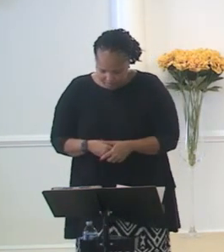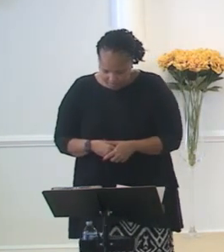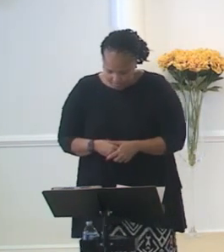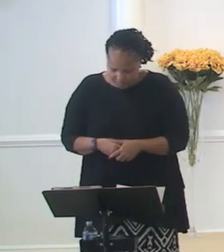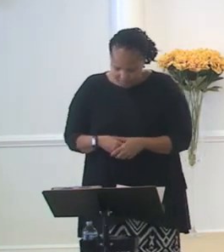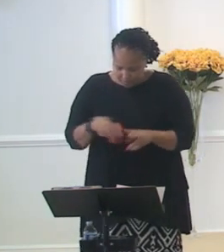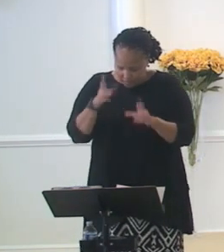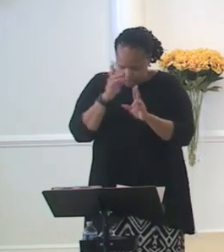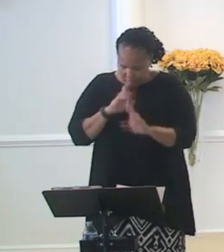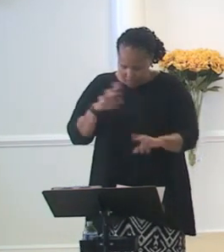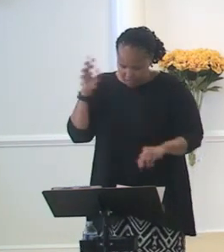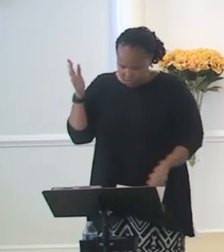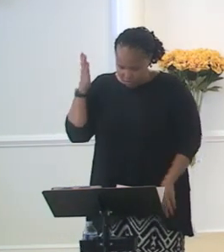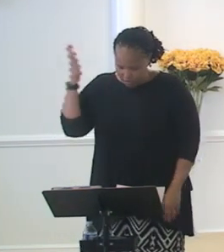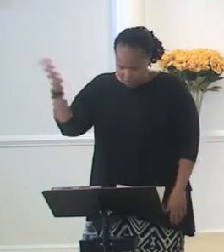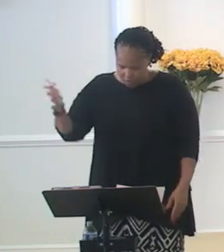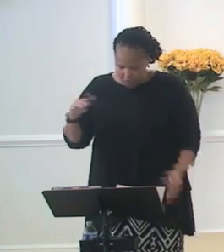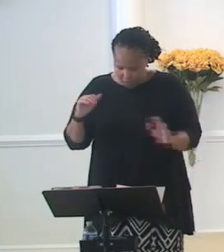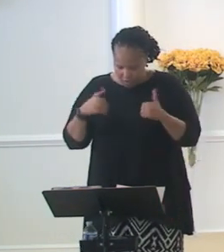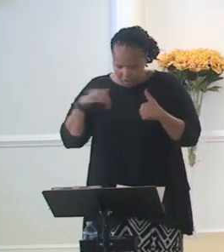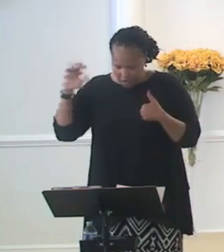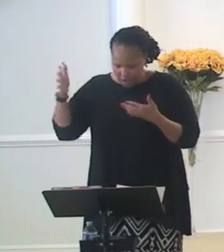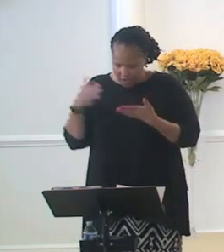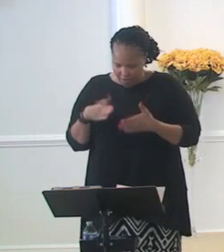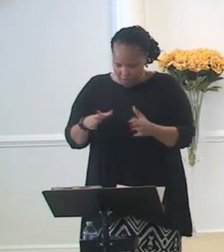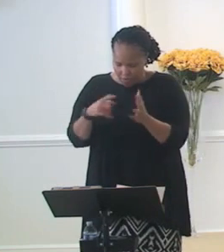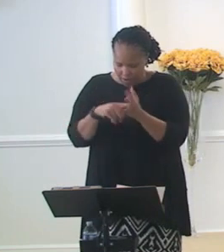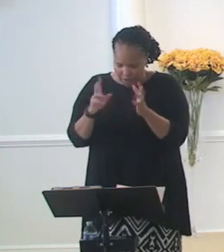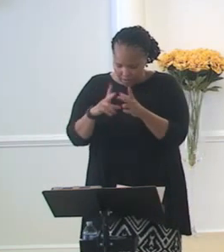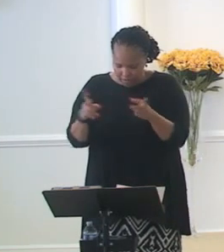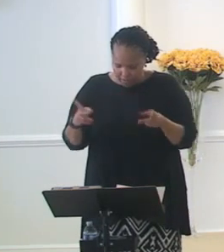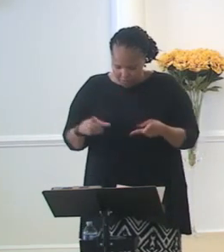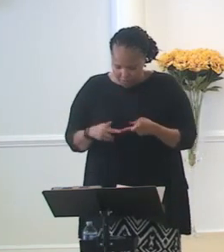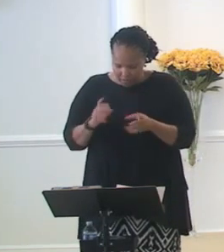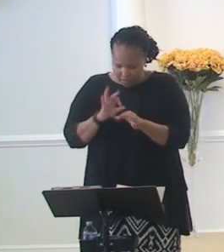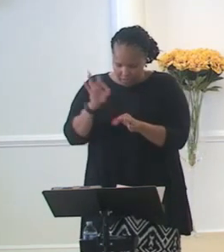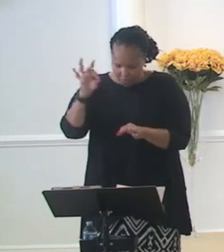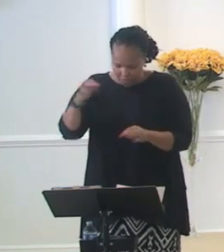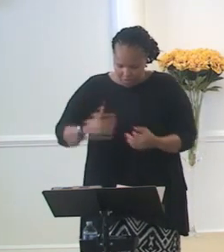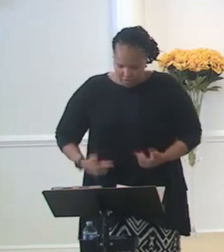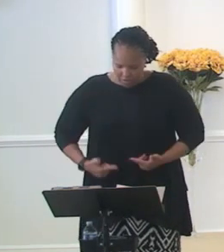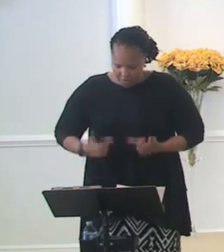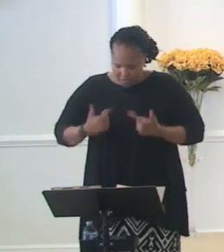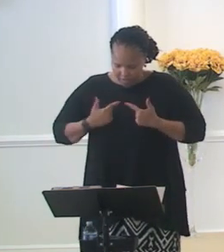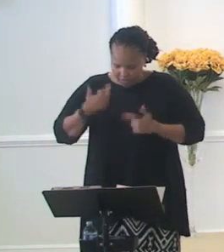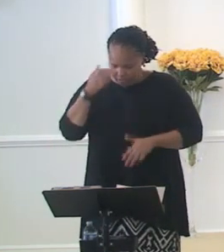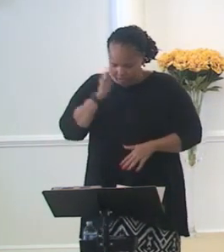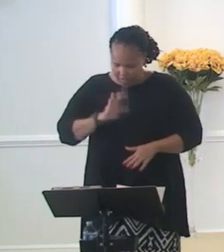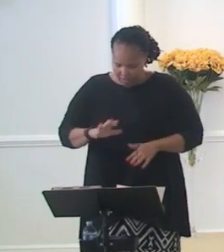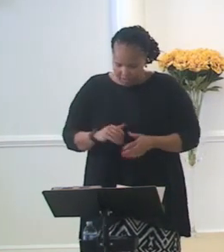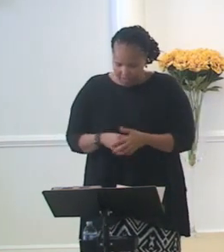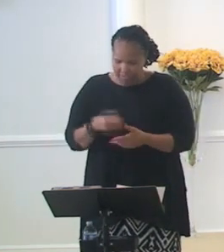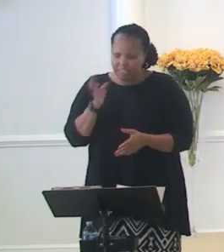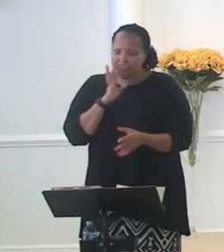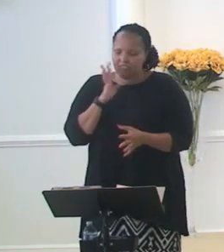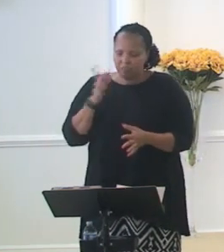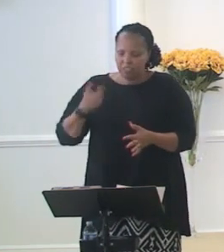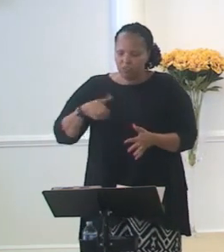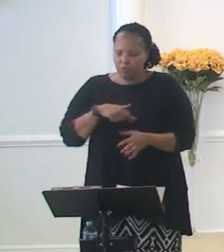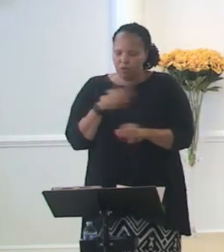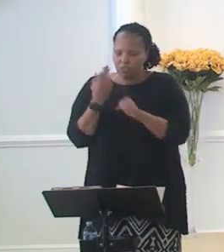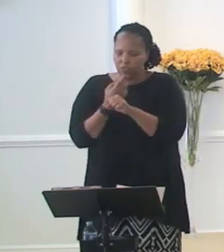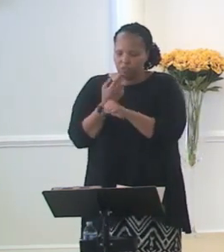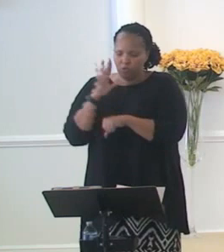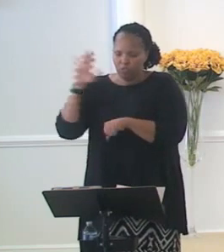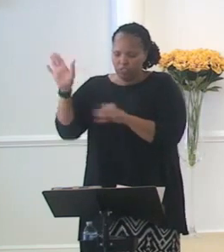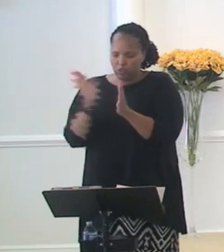and honorable to you. Have your way in this place, Spirit of the living God. Speak to us through the volume